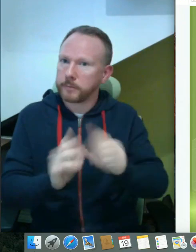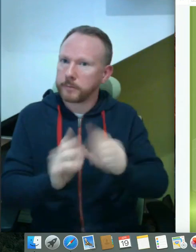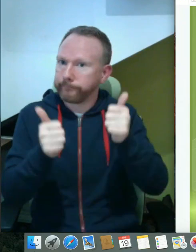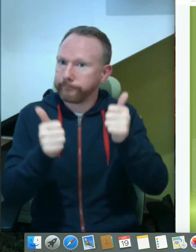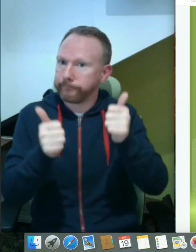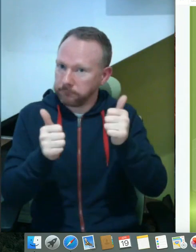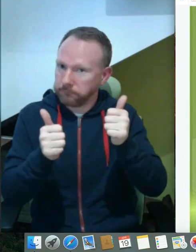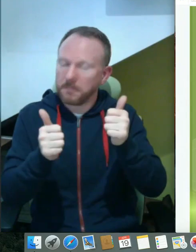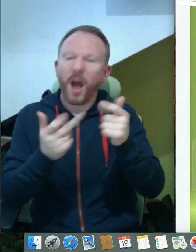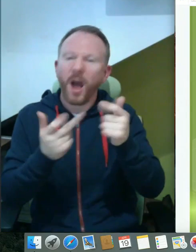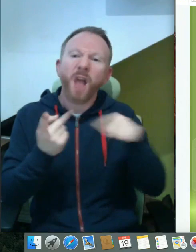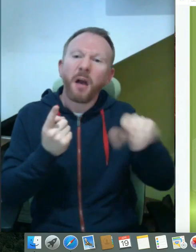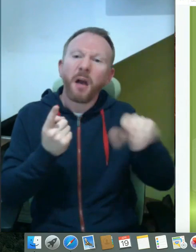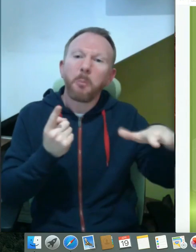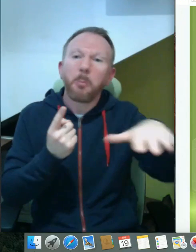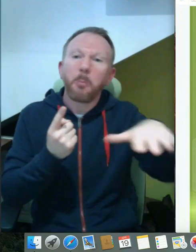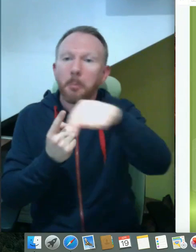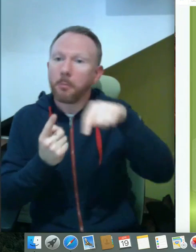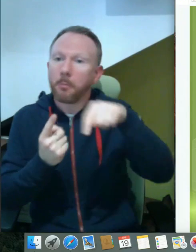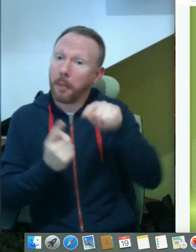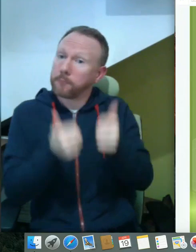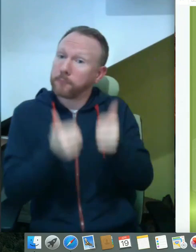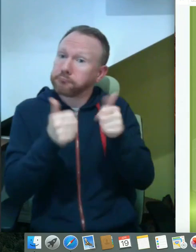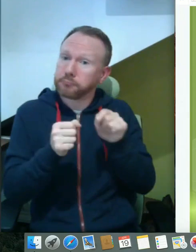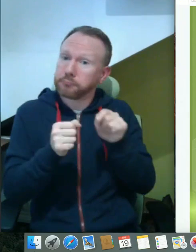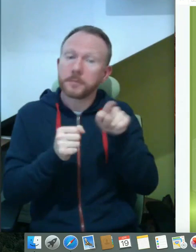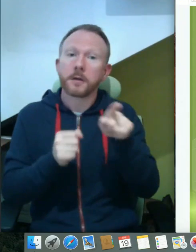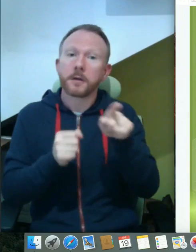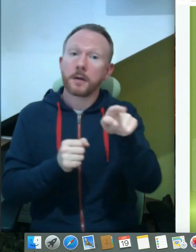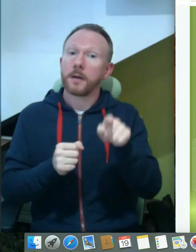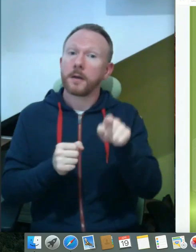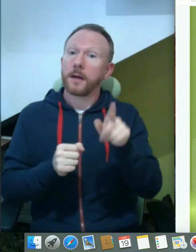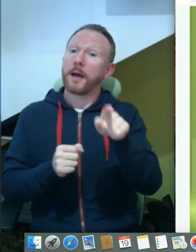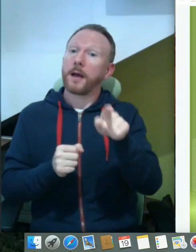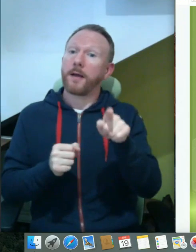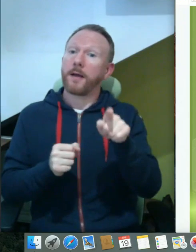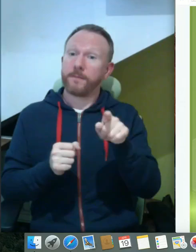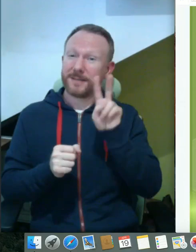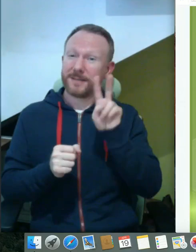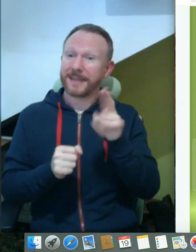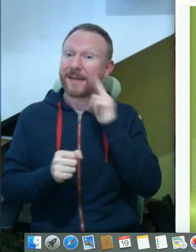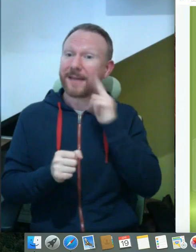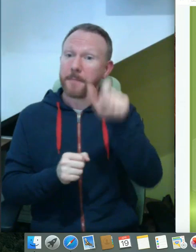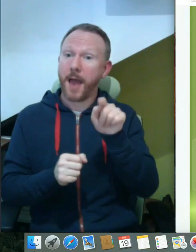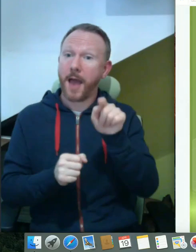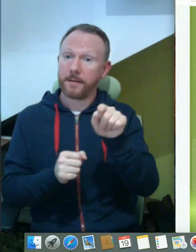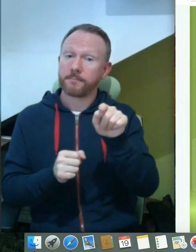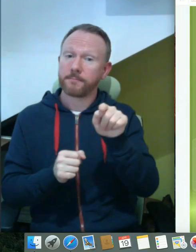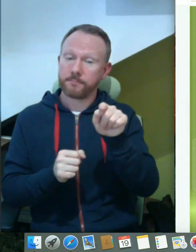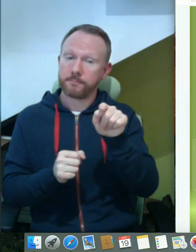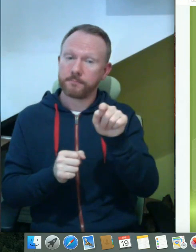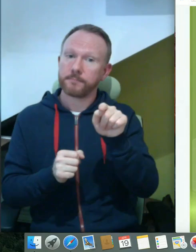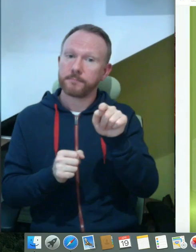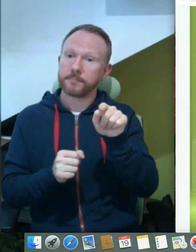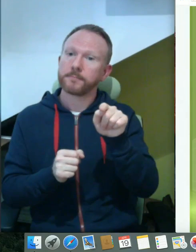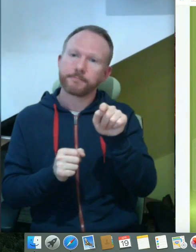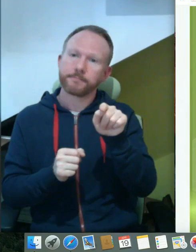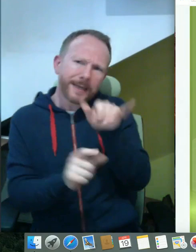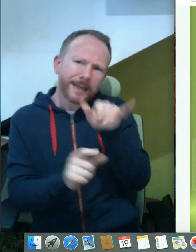centre of the screen, you'll see a deaf man who was being interviewed as a suspect of a